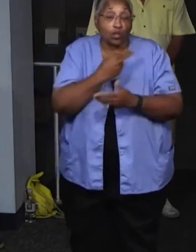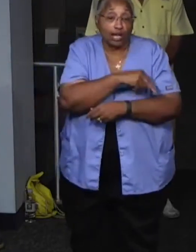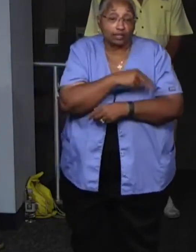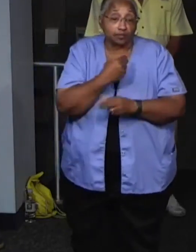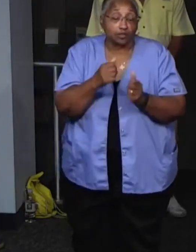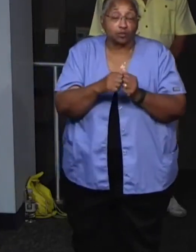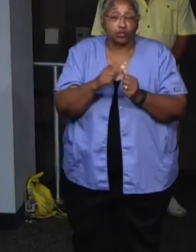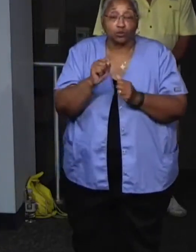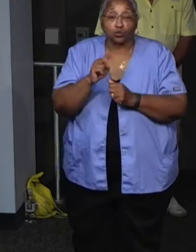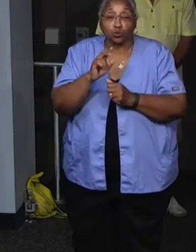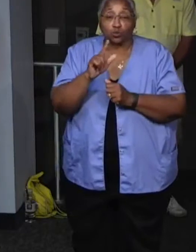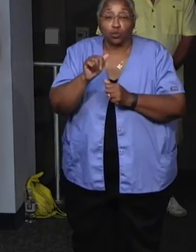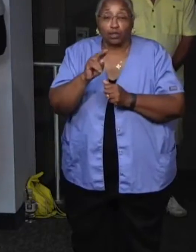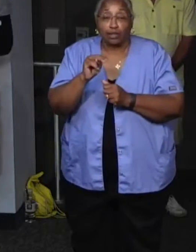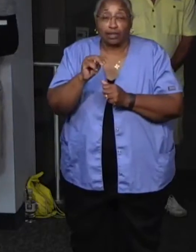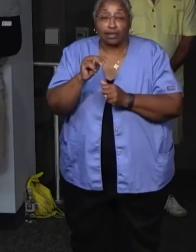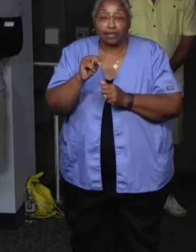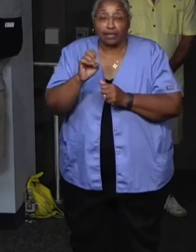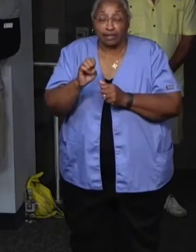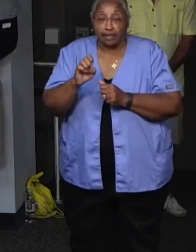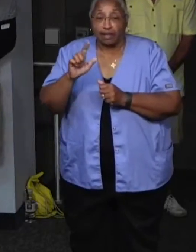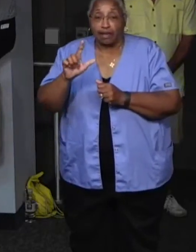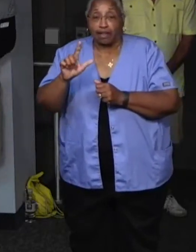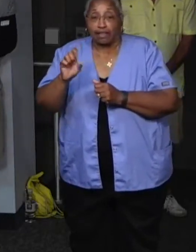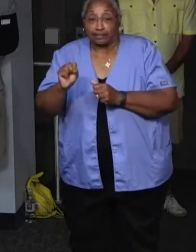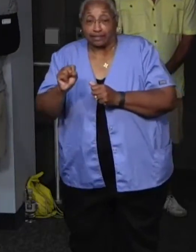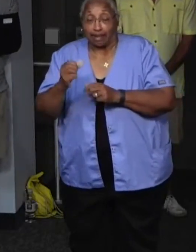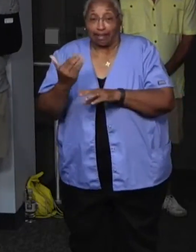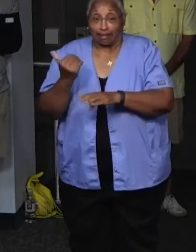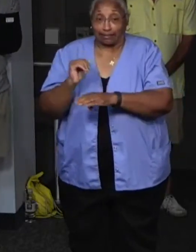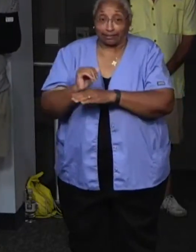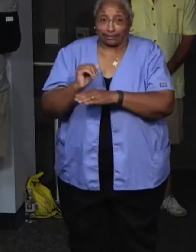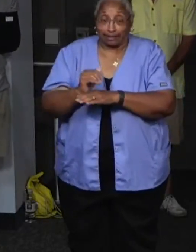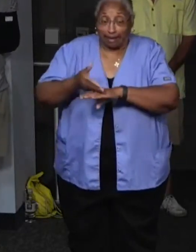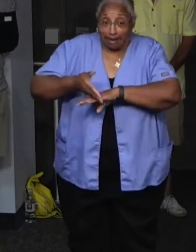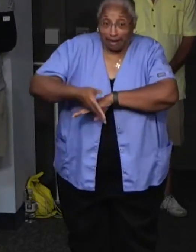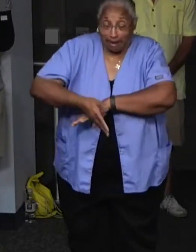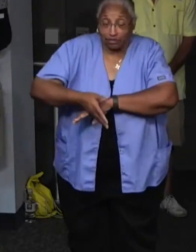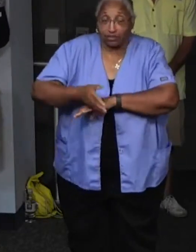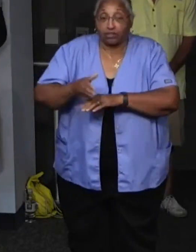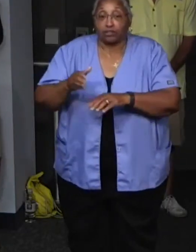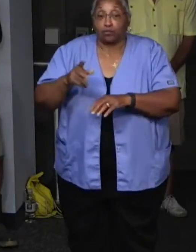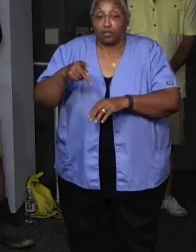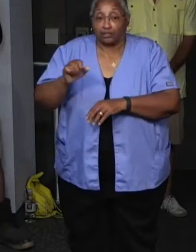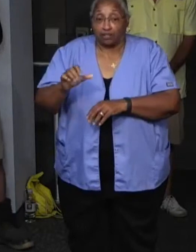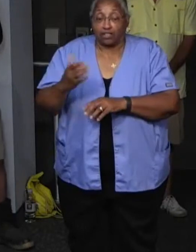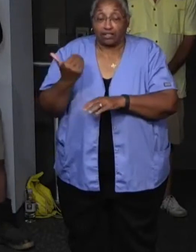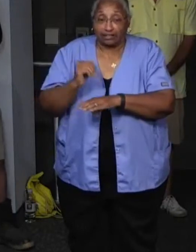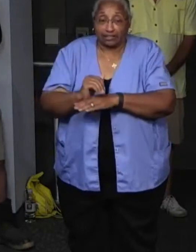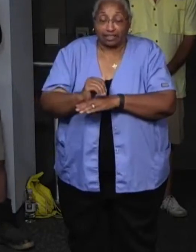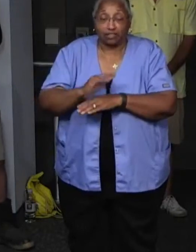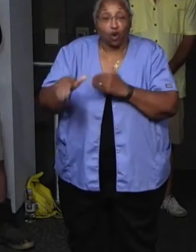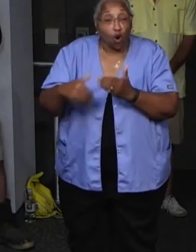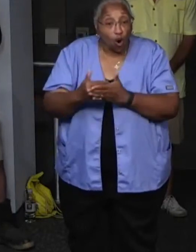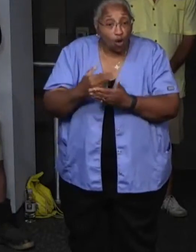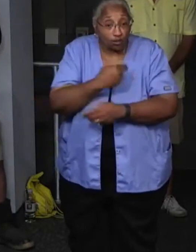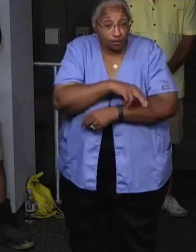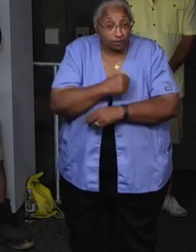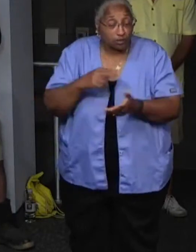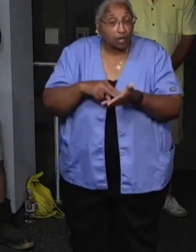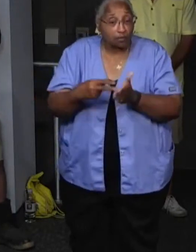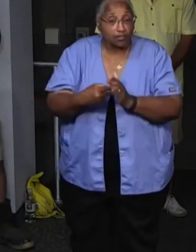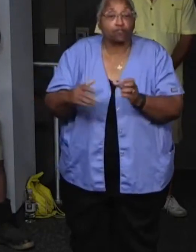Tulane Lakeside coming on last night after the 7 p.m. press conference. And when I say all hospitals, I mean